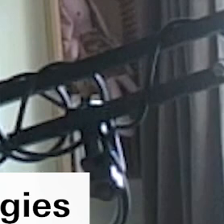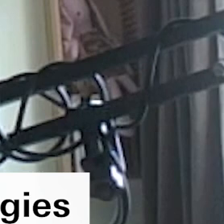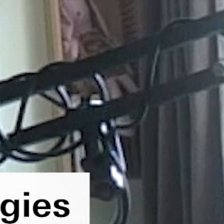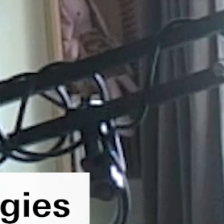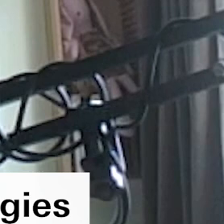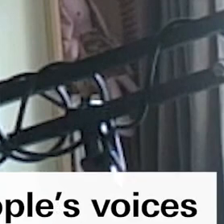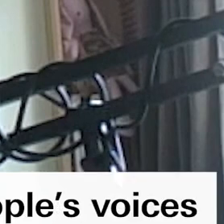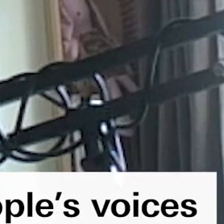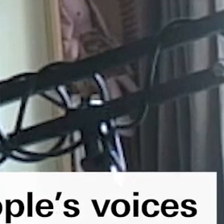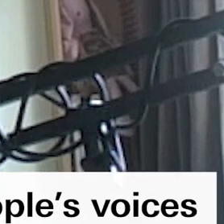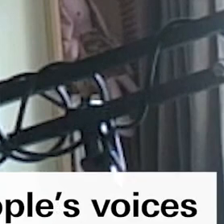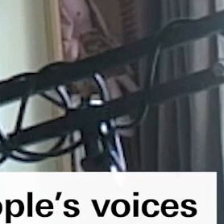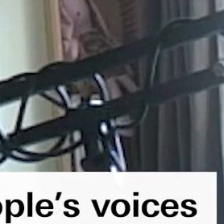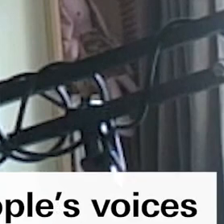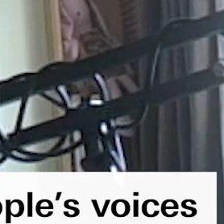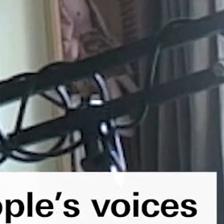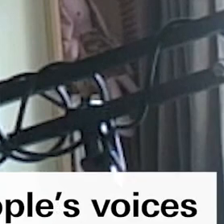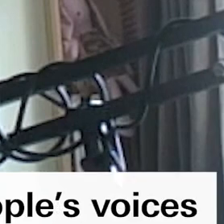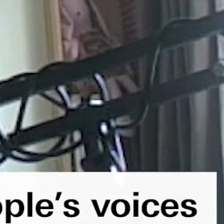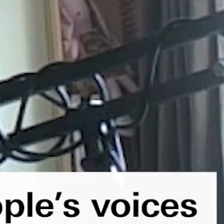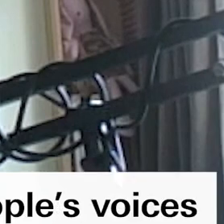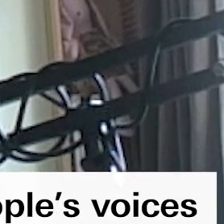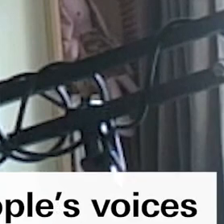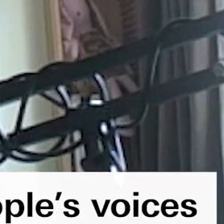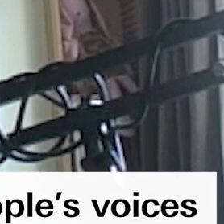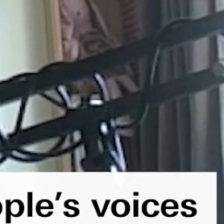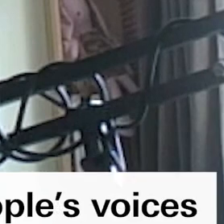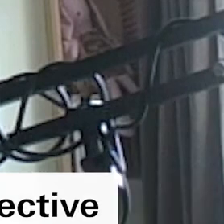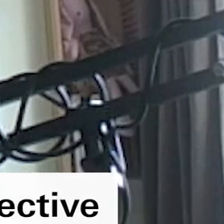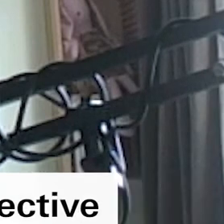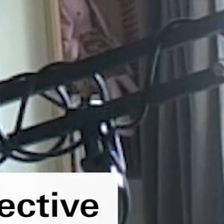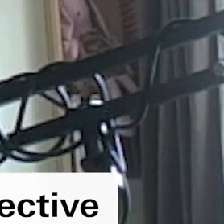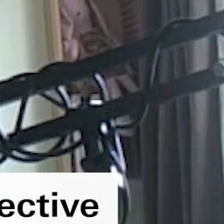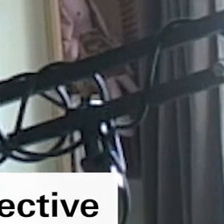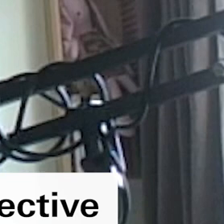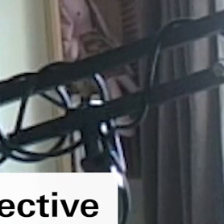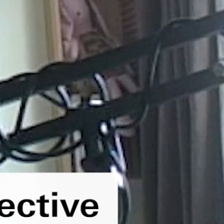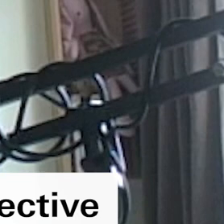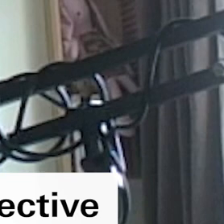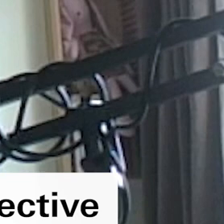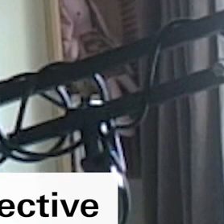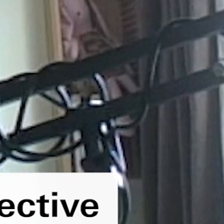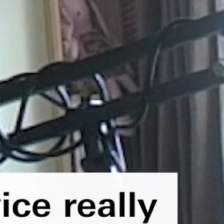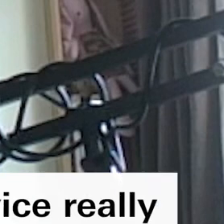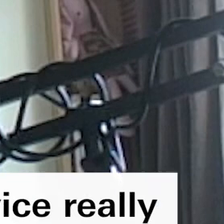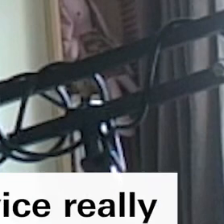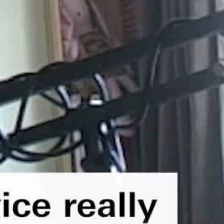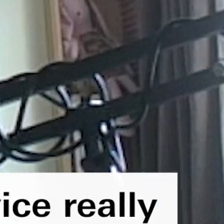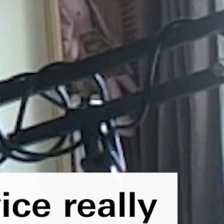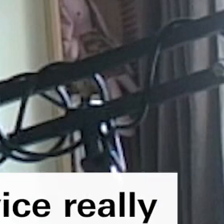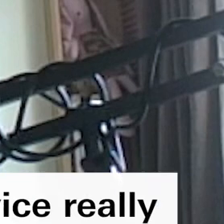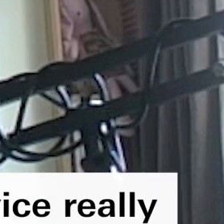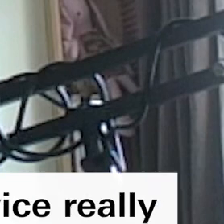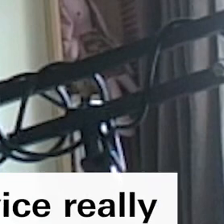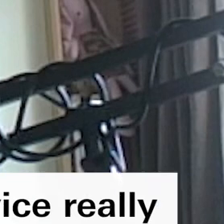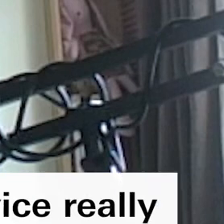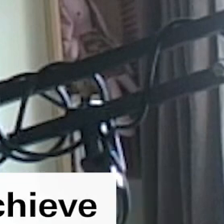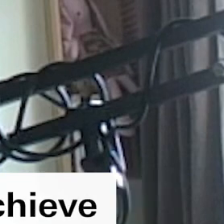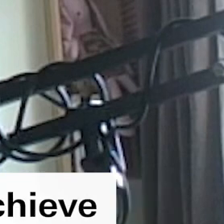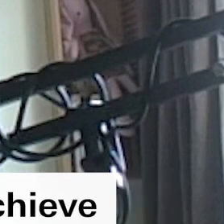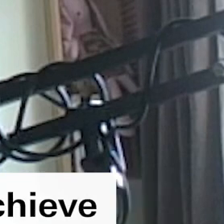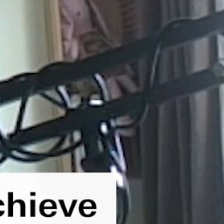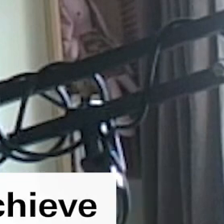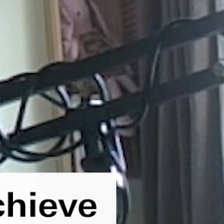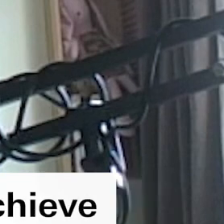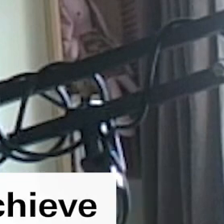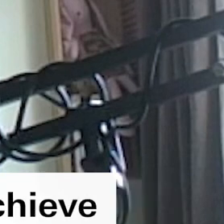main strategies. Often we trap young disabled people's voices in just being a youth perspective. And I think that does a disservice, really,